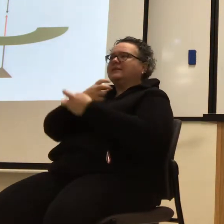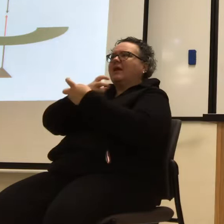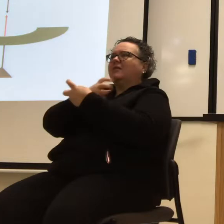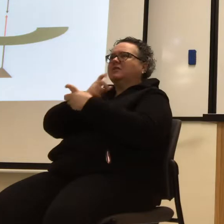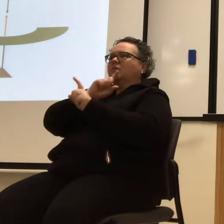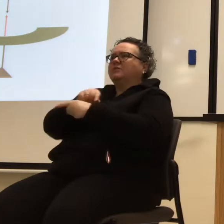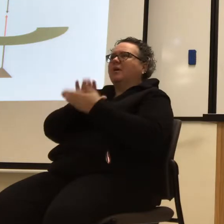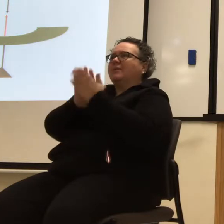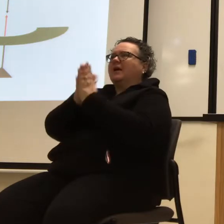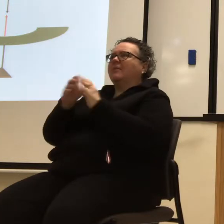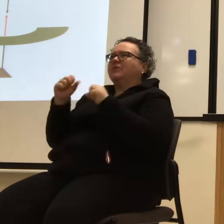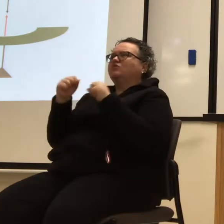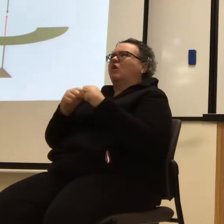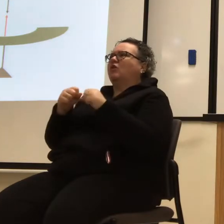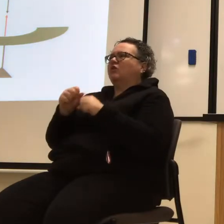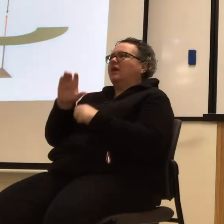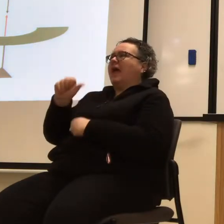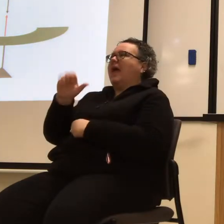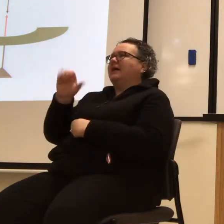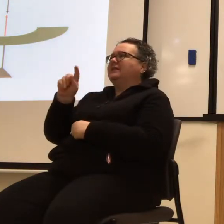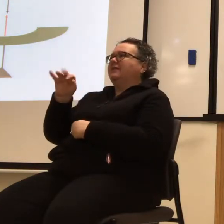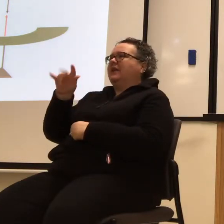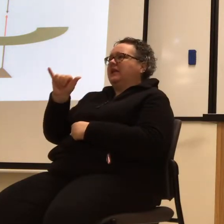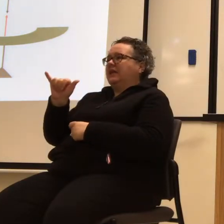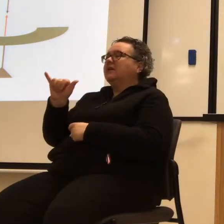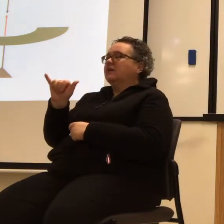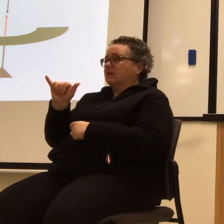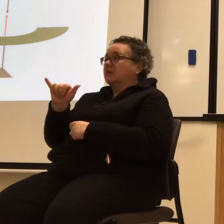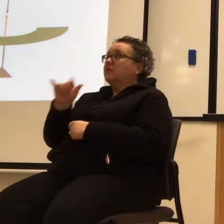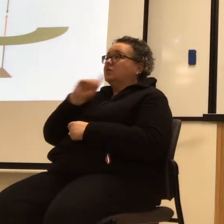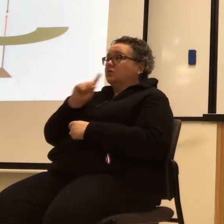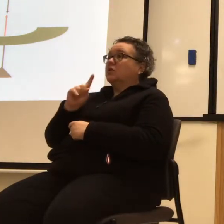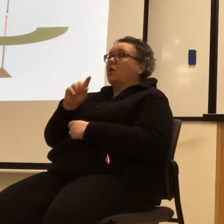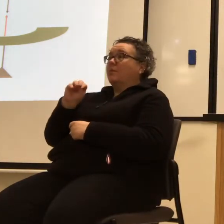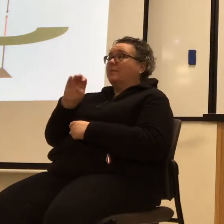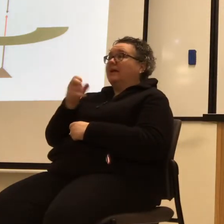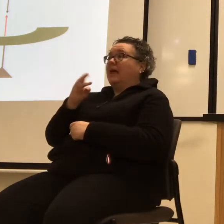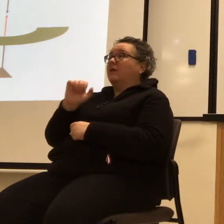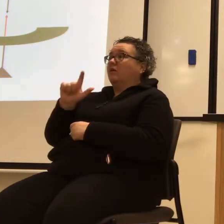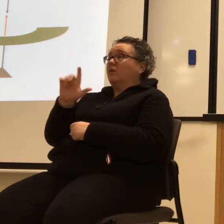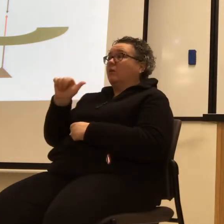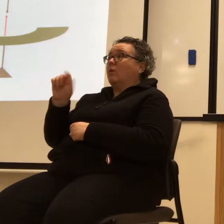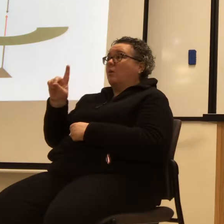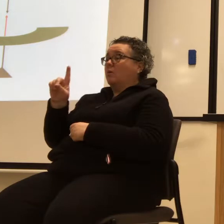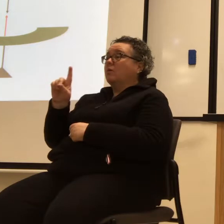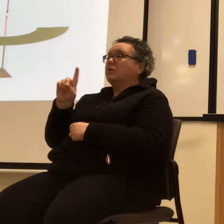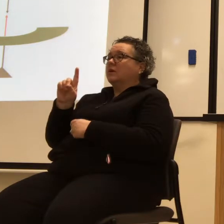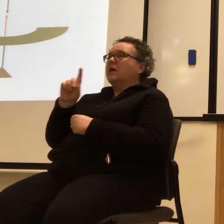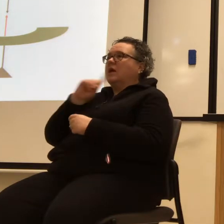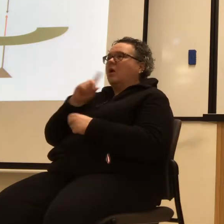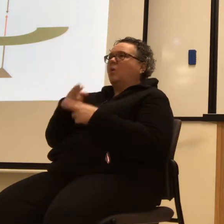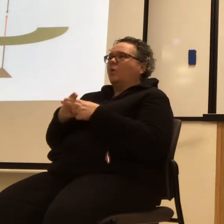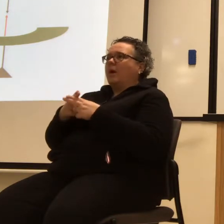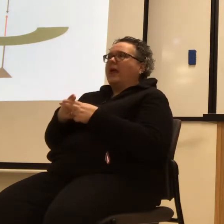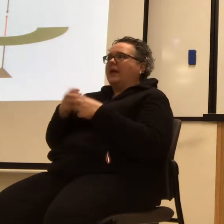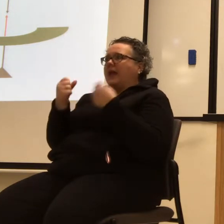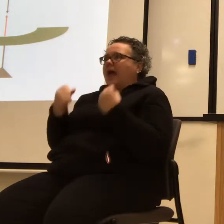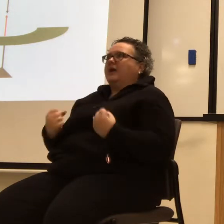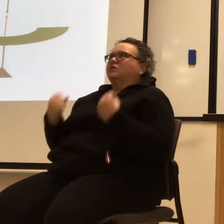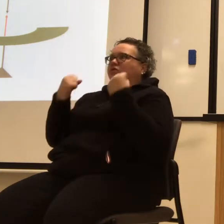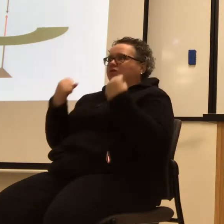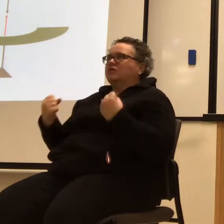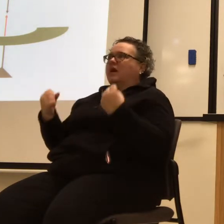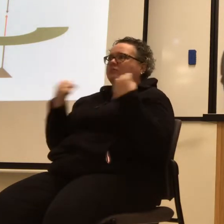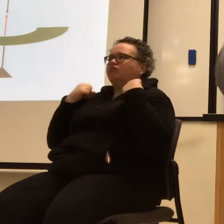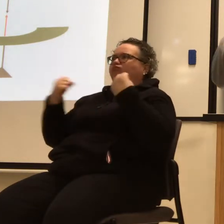stronger. So mechanical load is extremely important. Weight-bearing exercise are extremely important for healthy